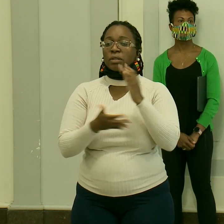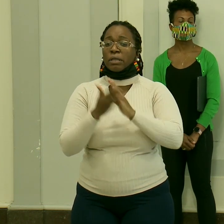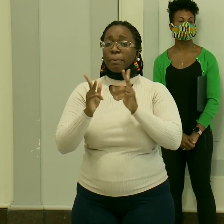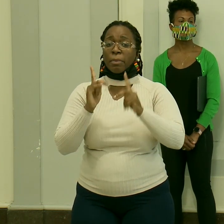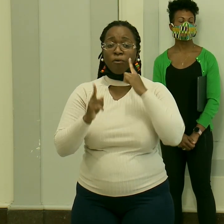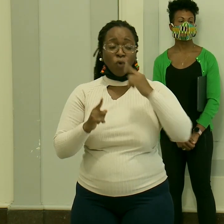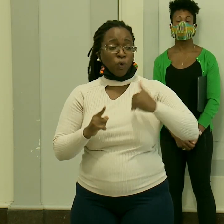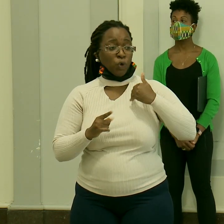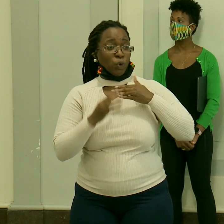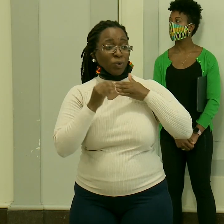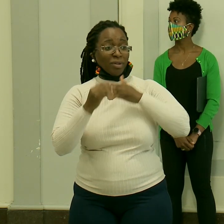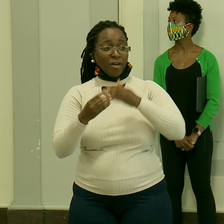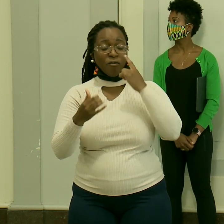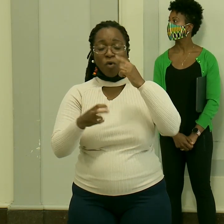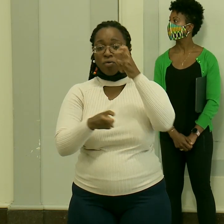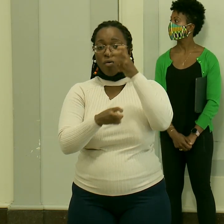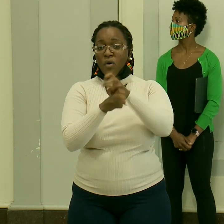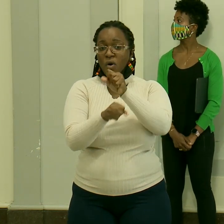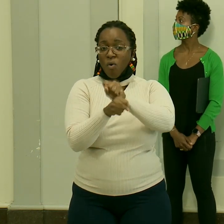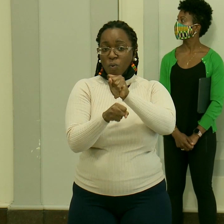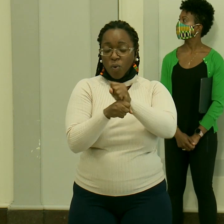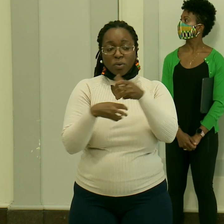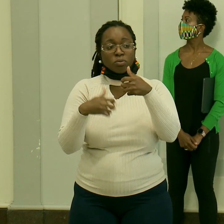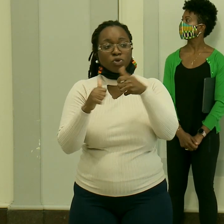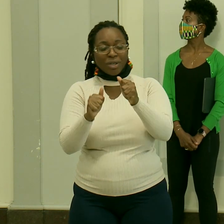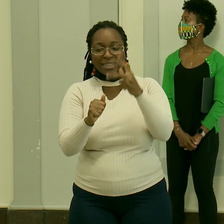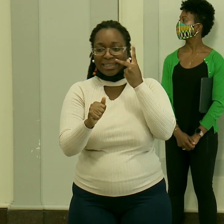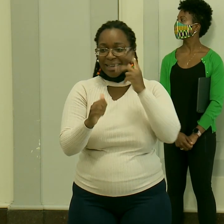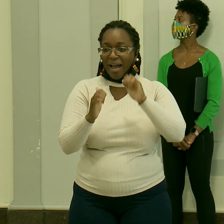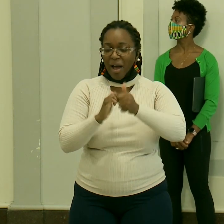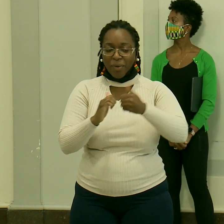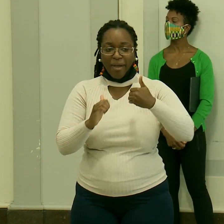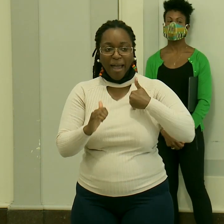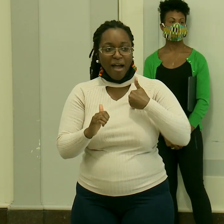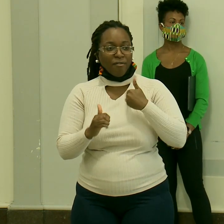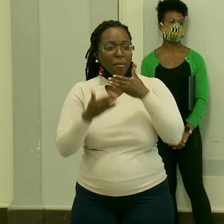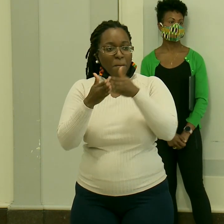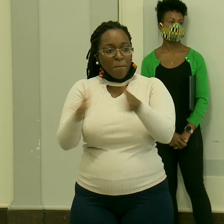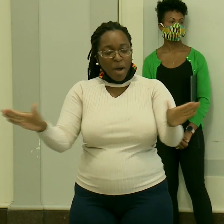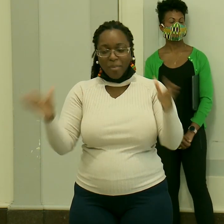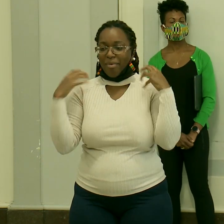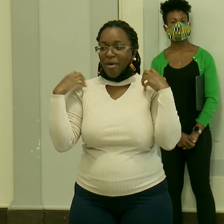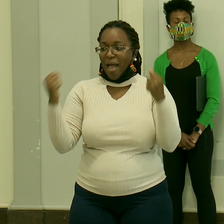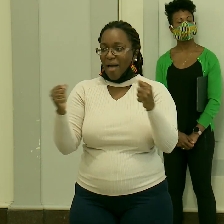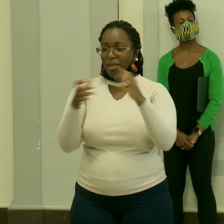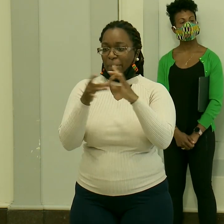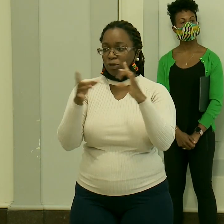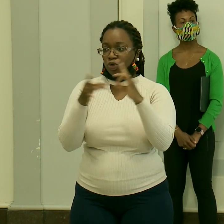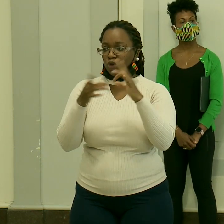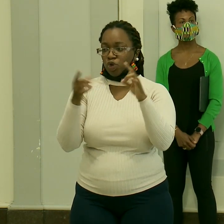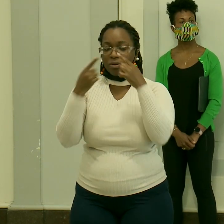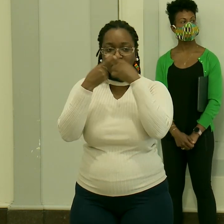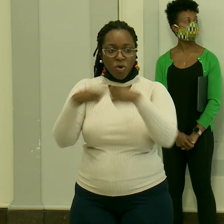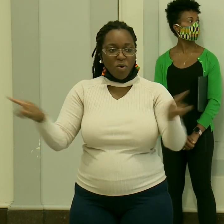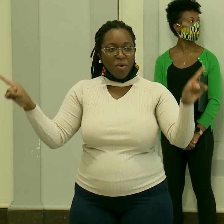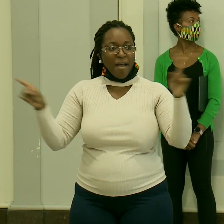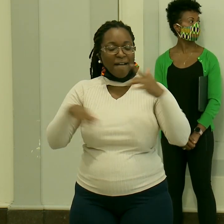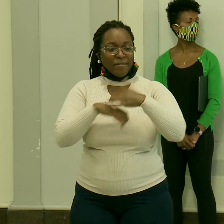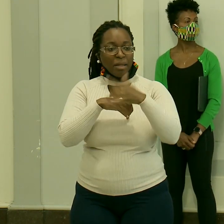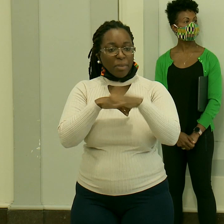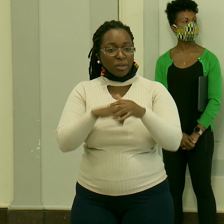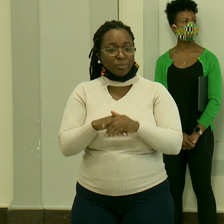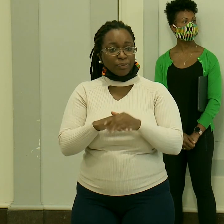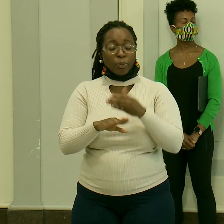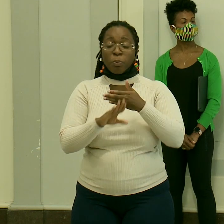Media for their hard work in creating these important public health messages. Since the beginning of the coordinated